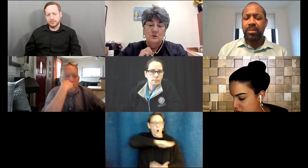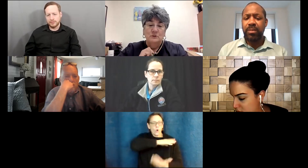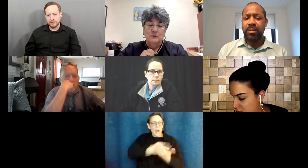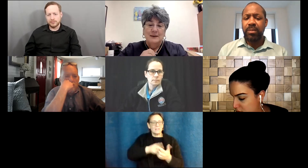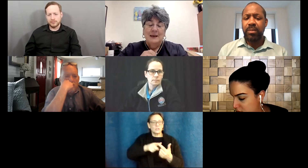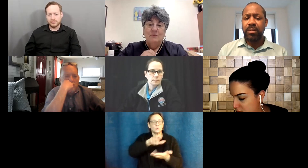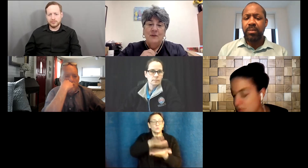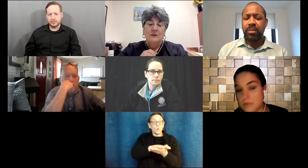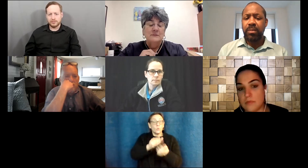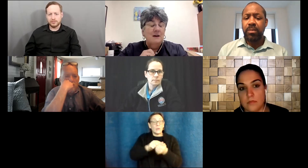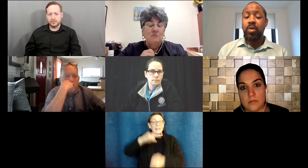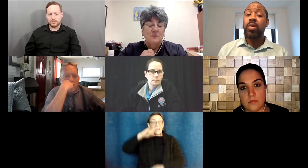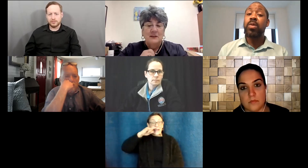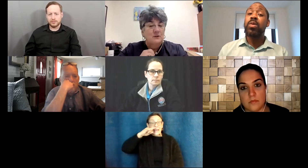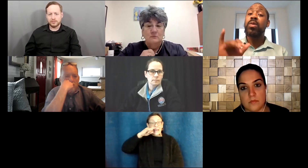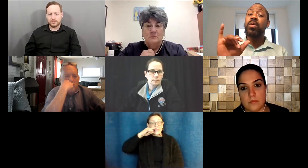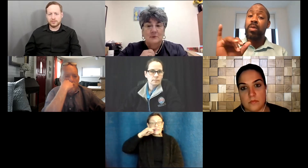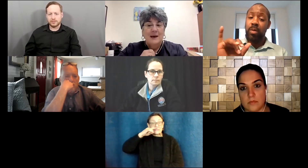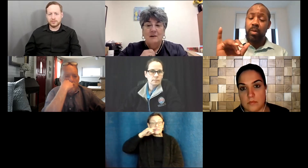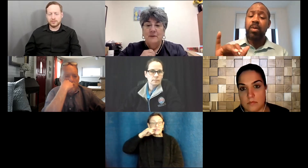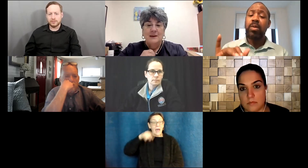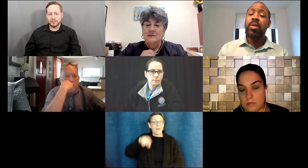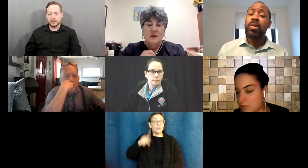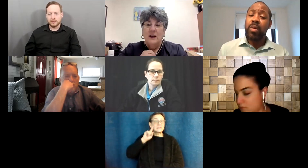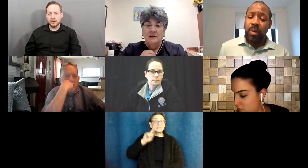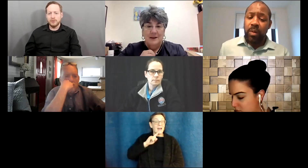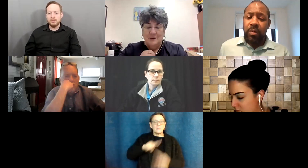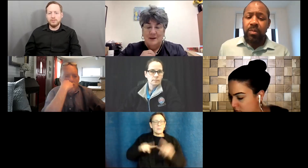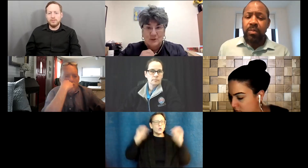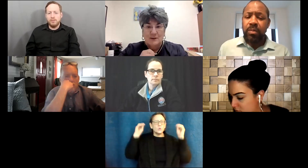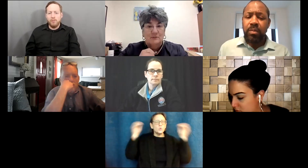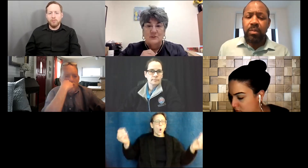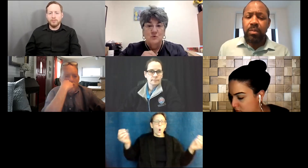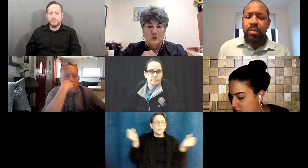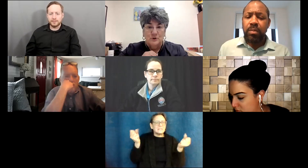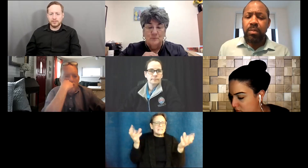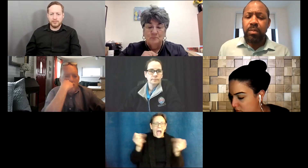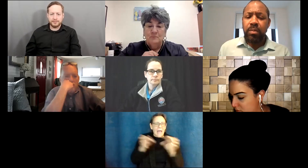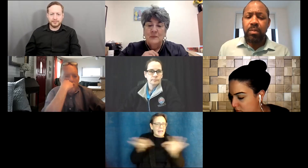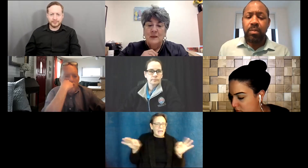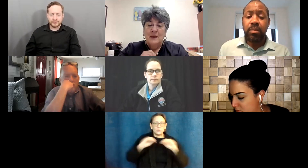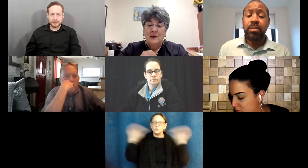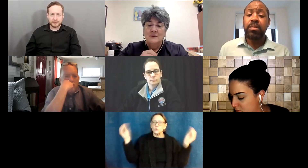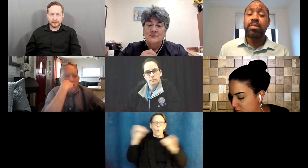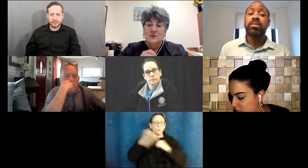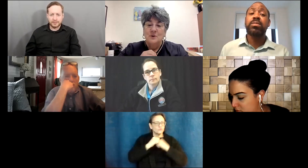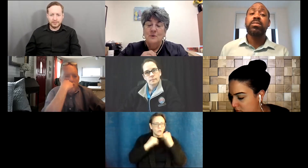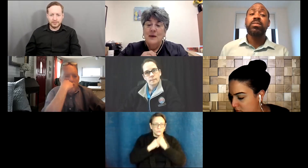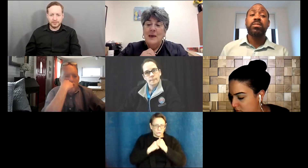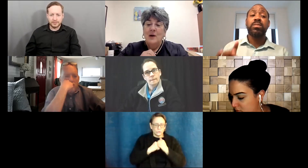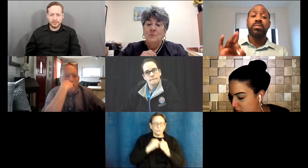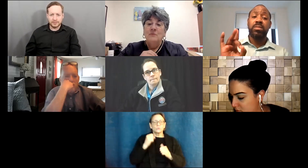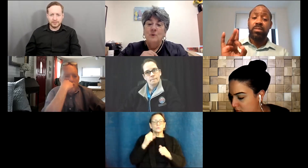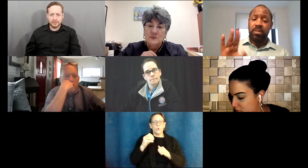with their children, and they are deaf, but they don't have any sign language. They don't have any structure. And